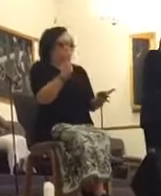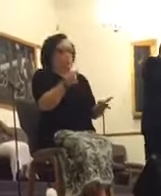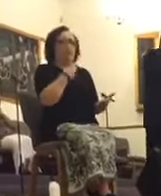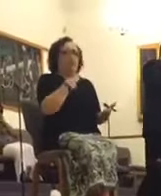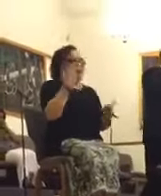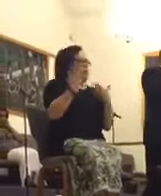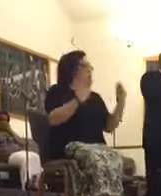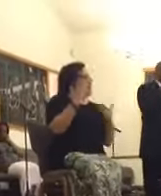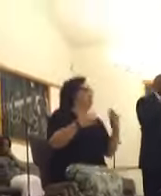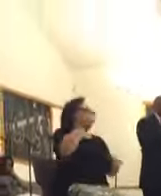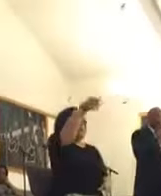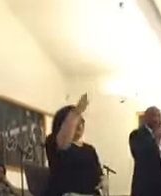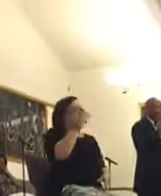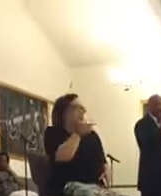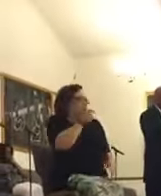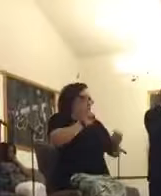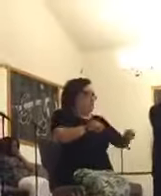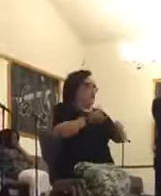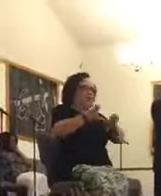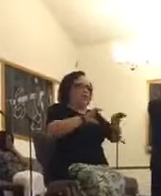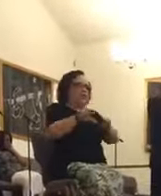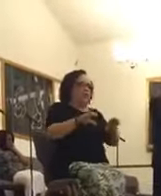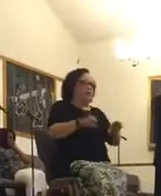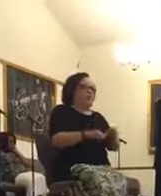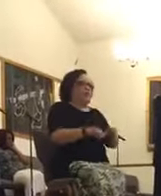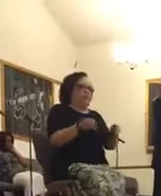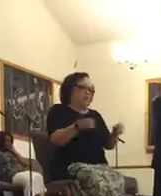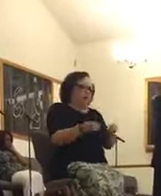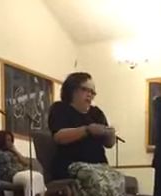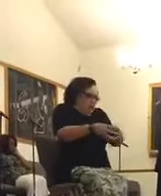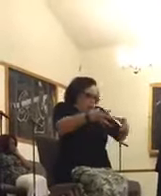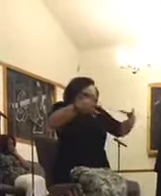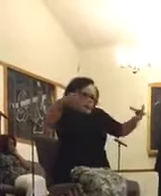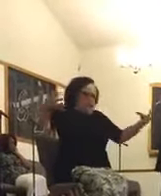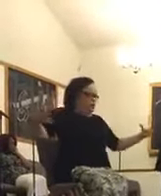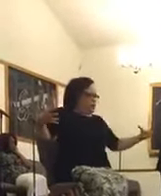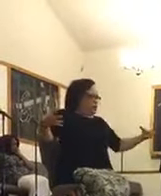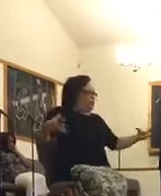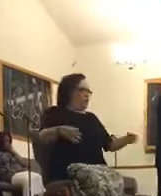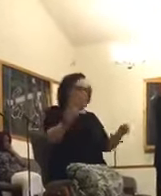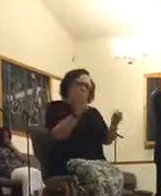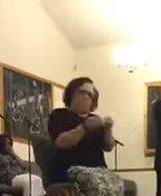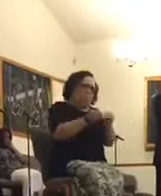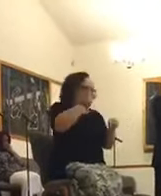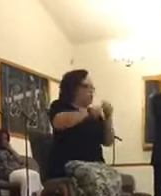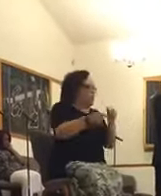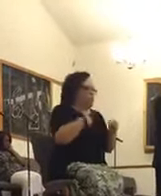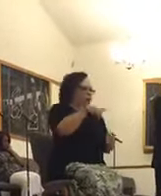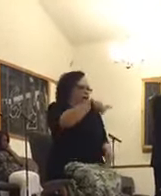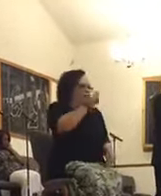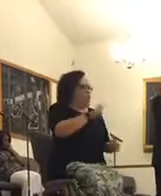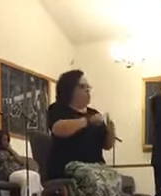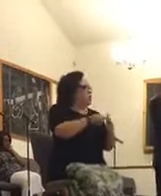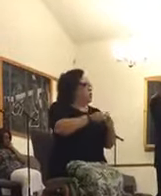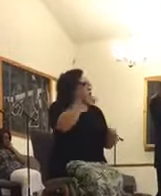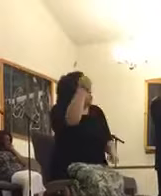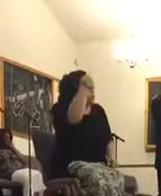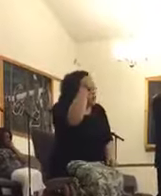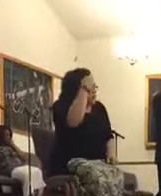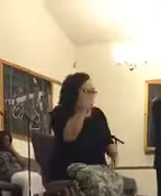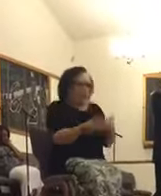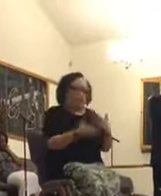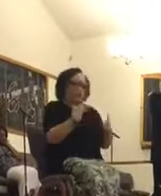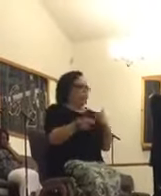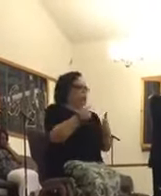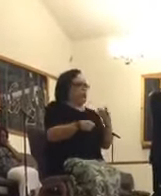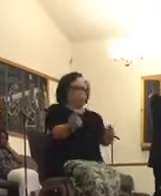do exceeding and abundantly above all that I ask or think. No matter what comes my way, how many know that my